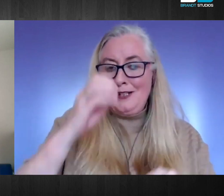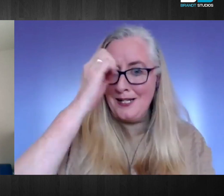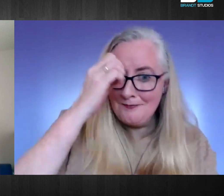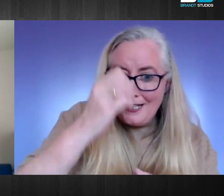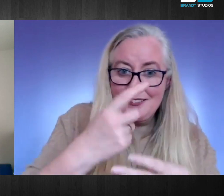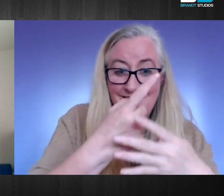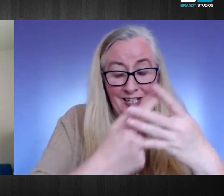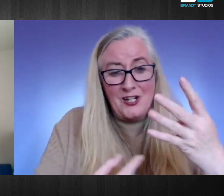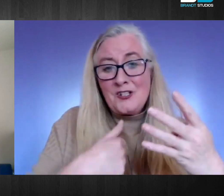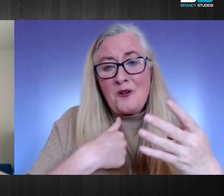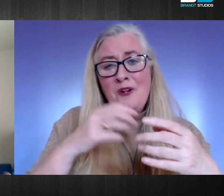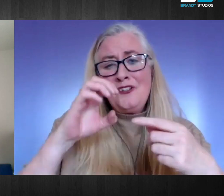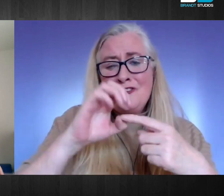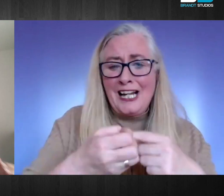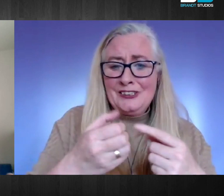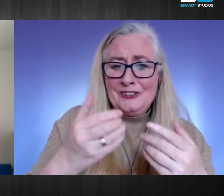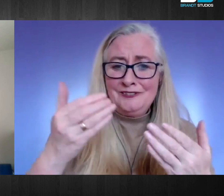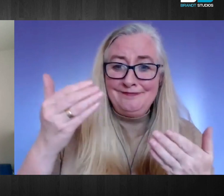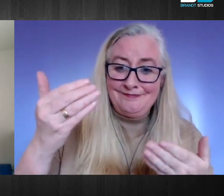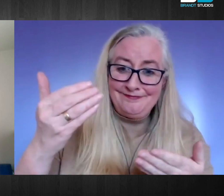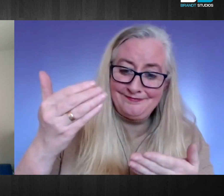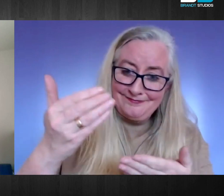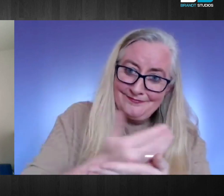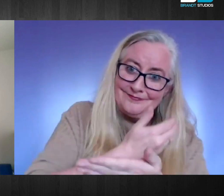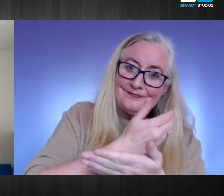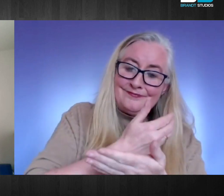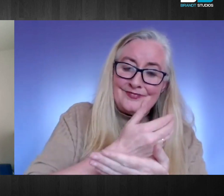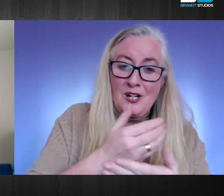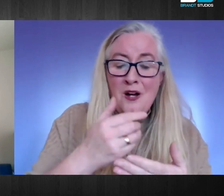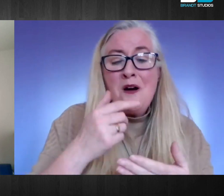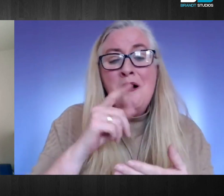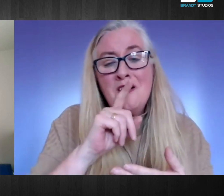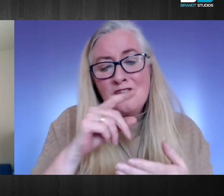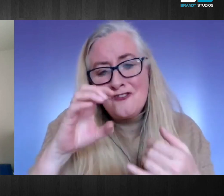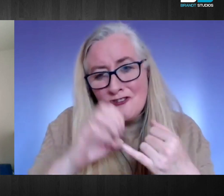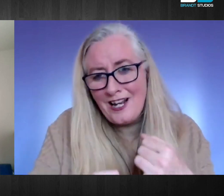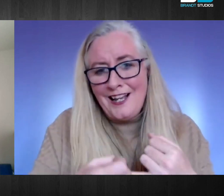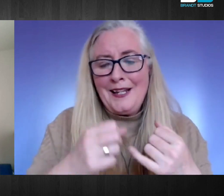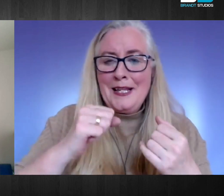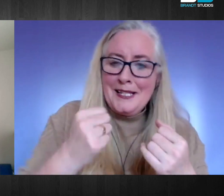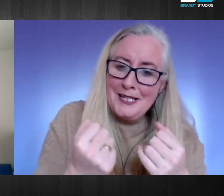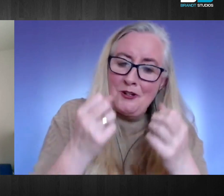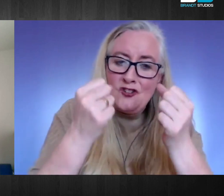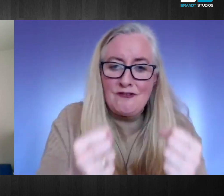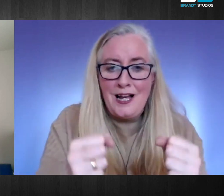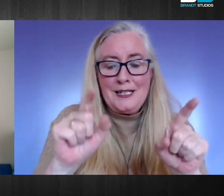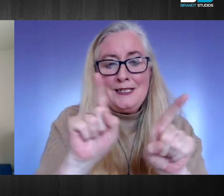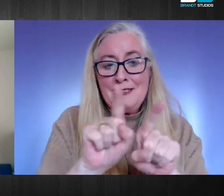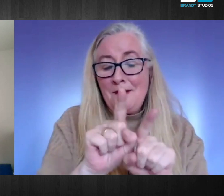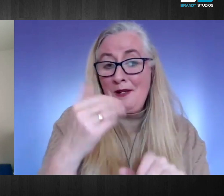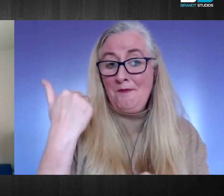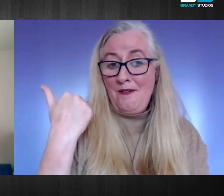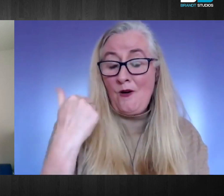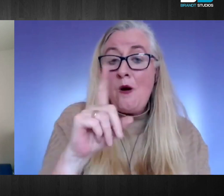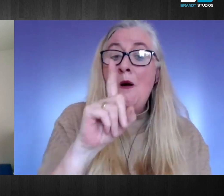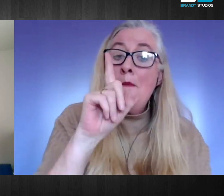that and keep it as strong as it has been before. I think for our ongoing calls, we have